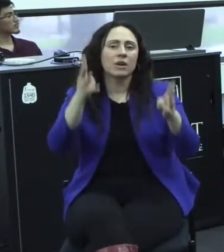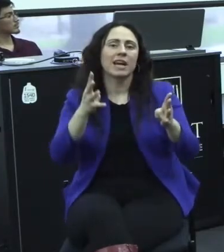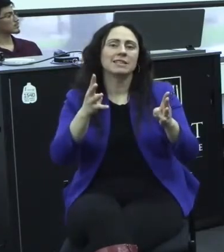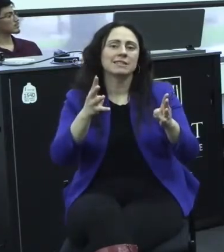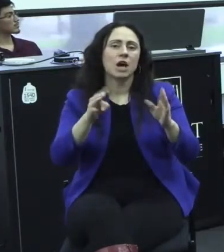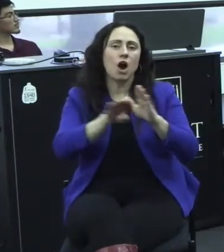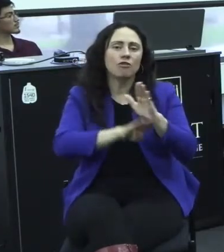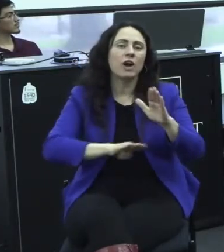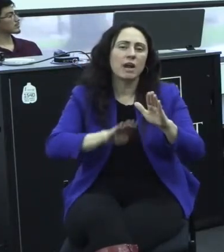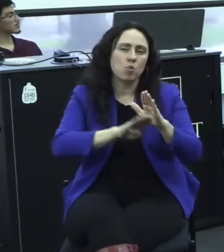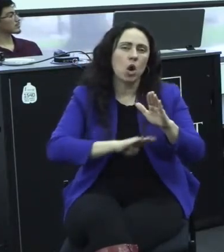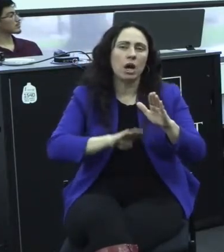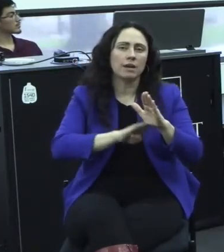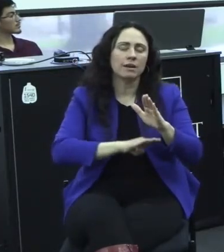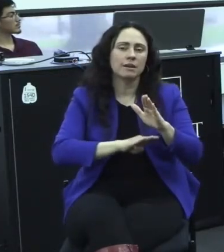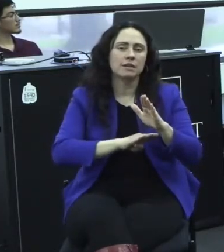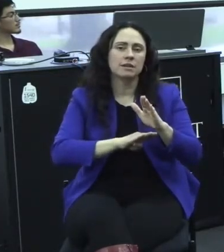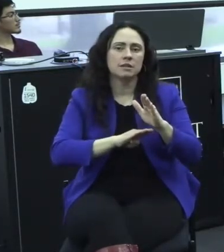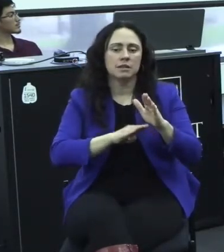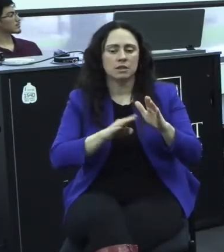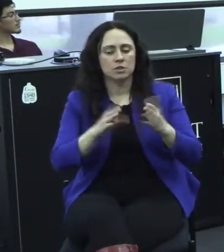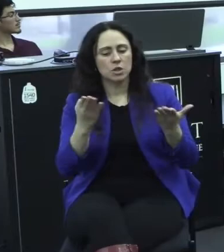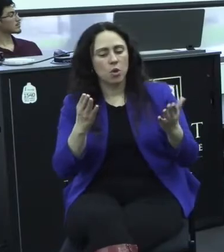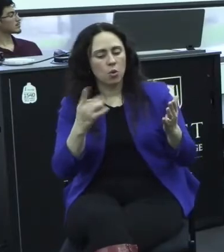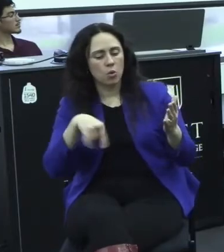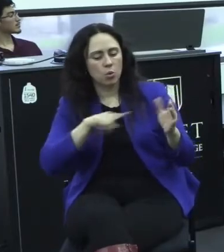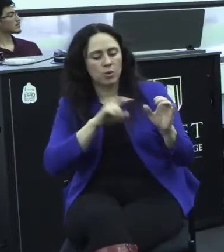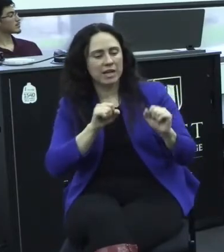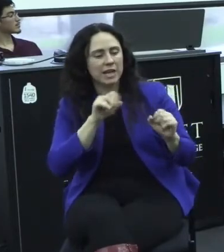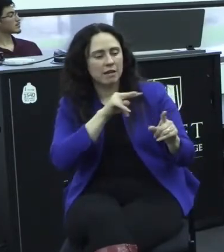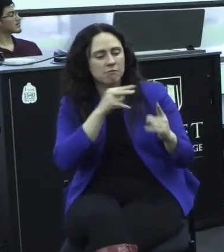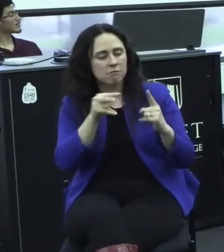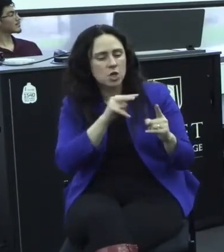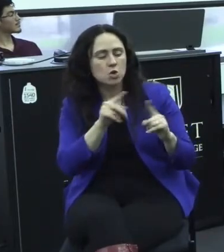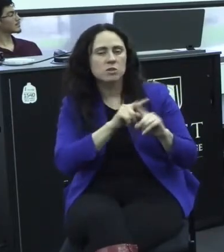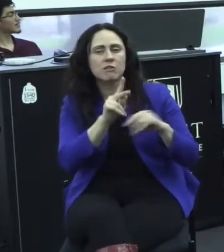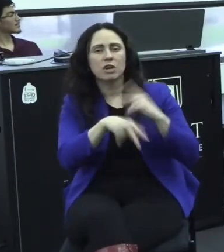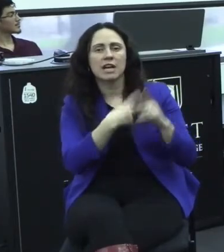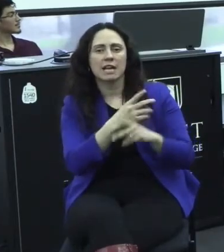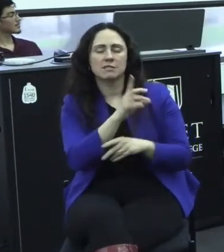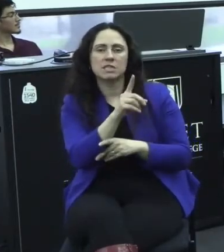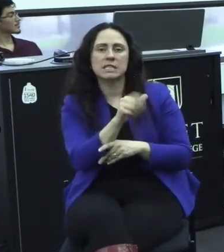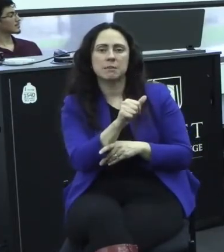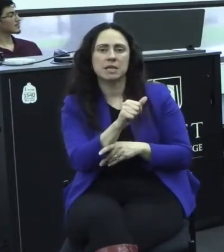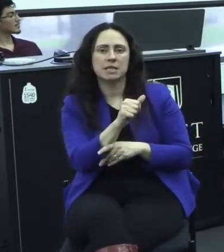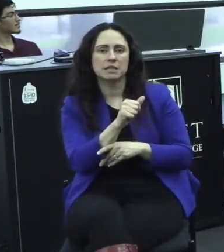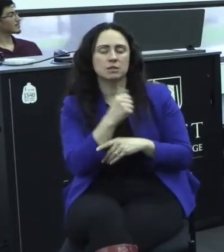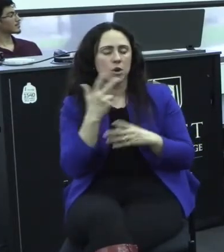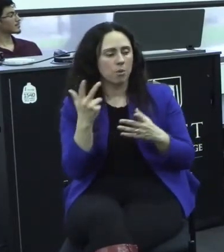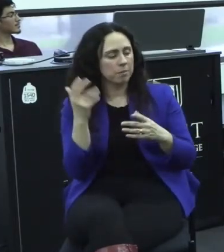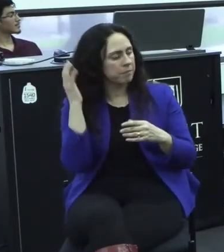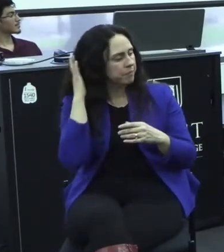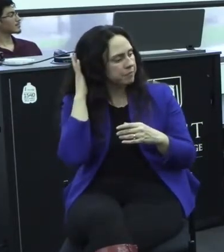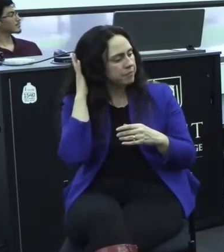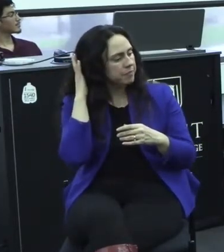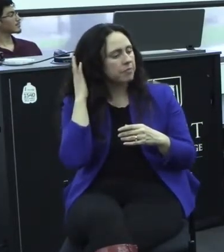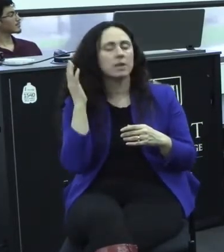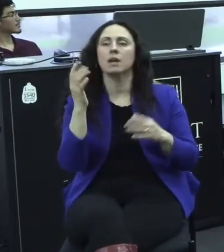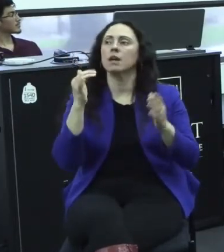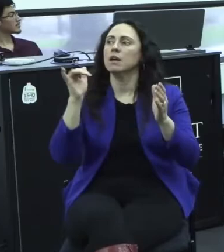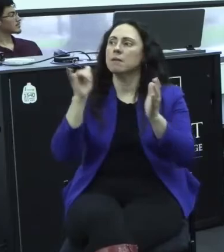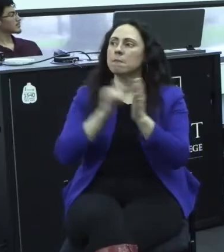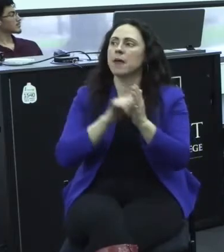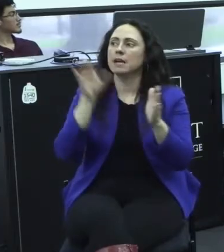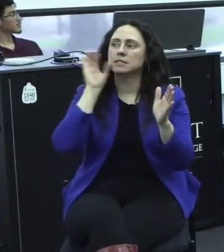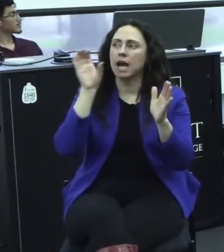framework by which we can view different kinds of disabilities. So this diagram